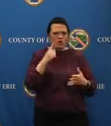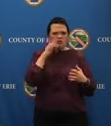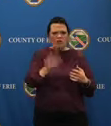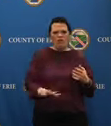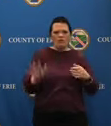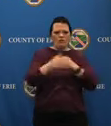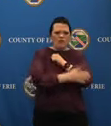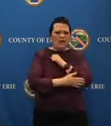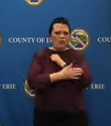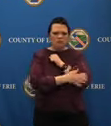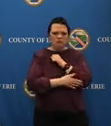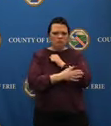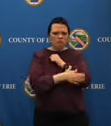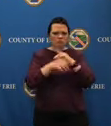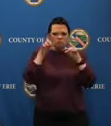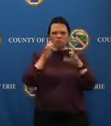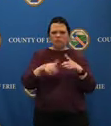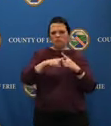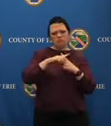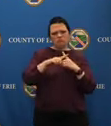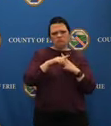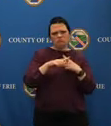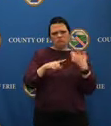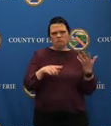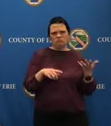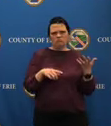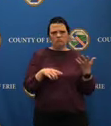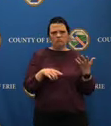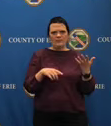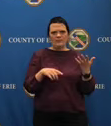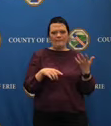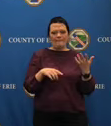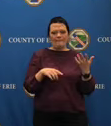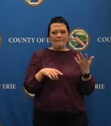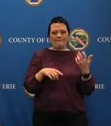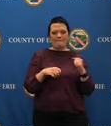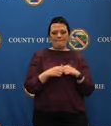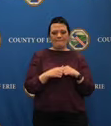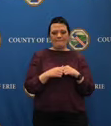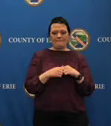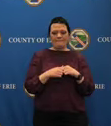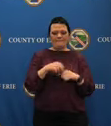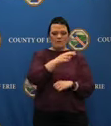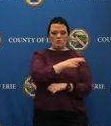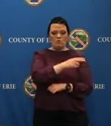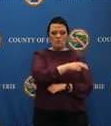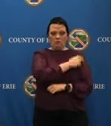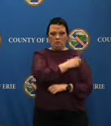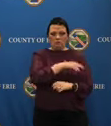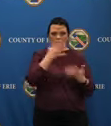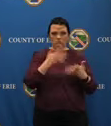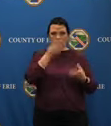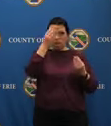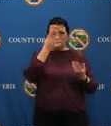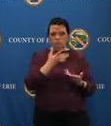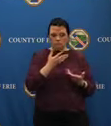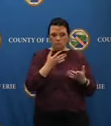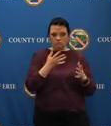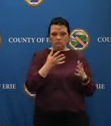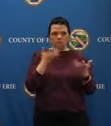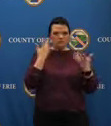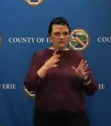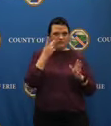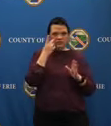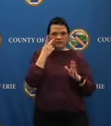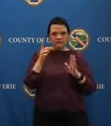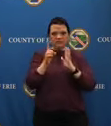across the county that have tested positive, and what the hospital units have said, like you've seen